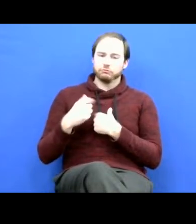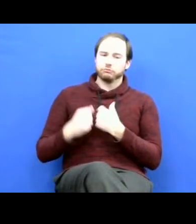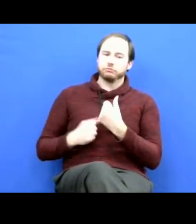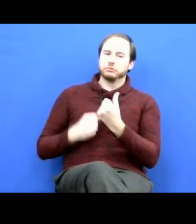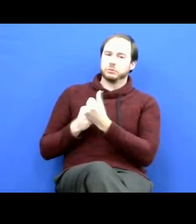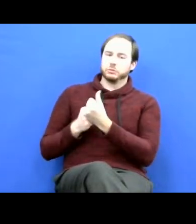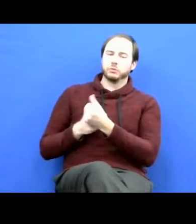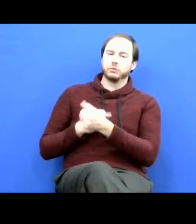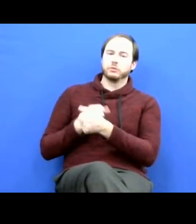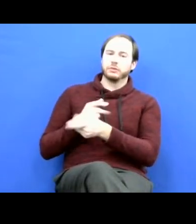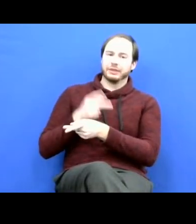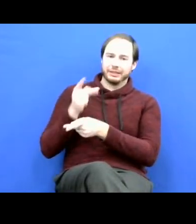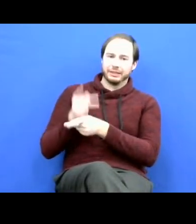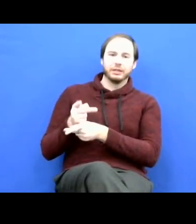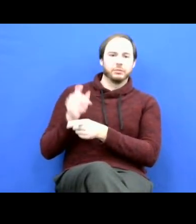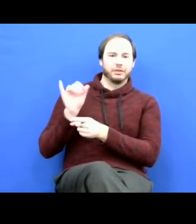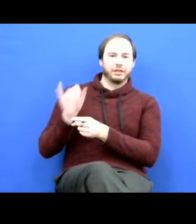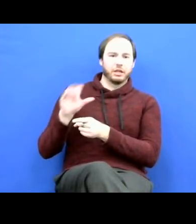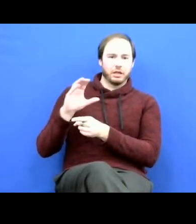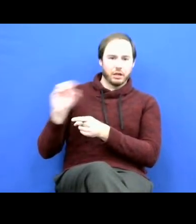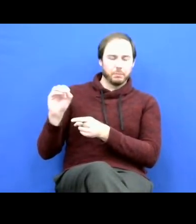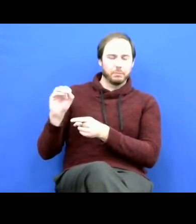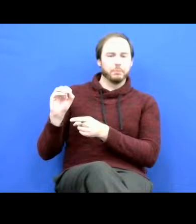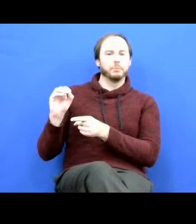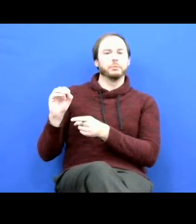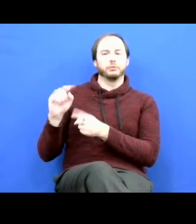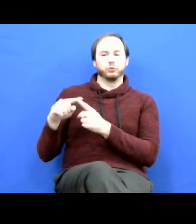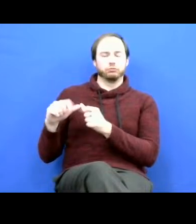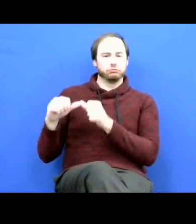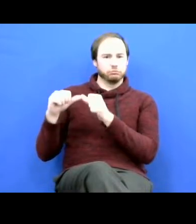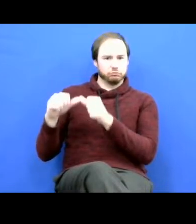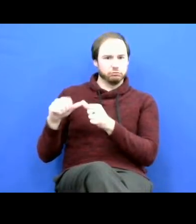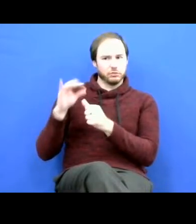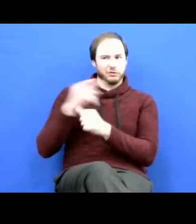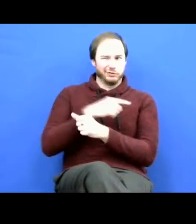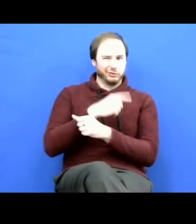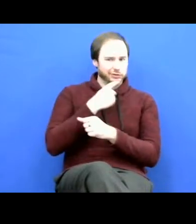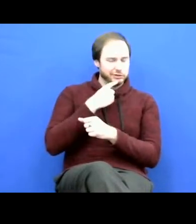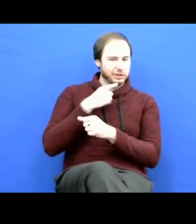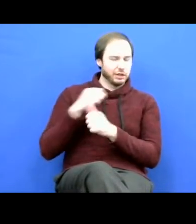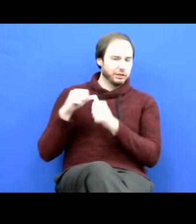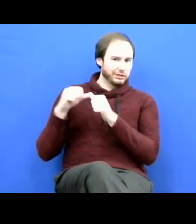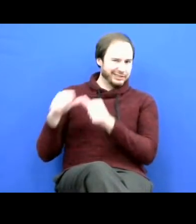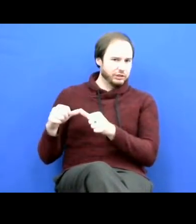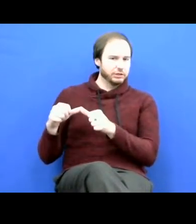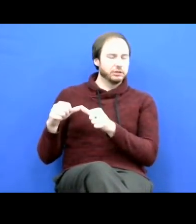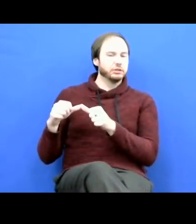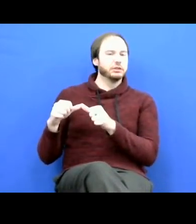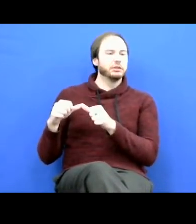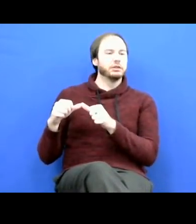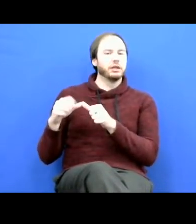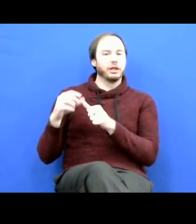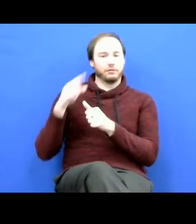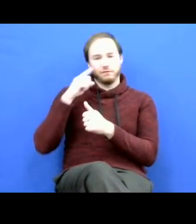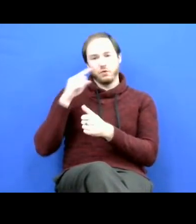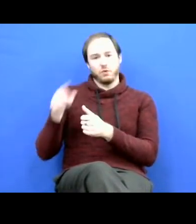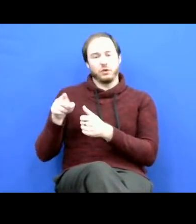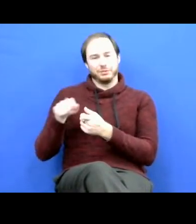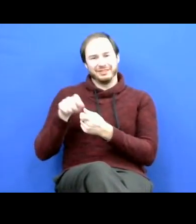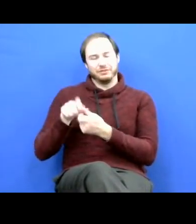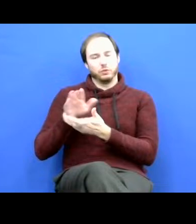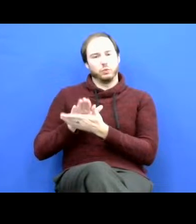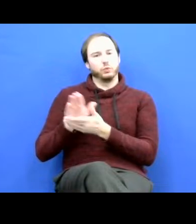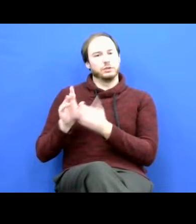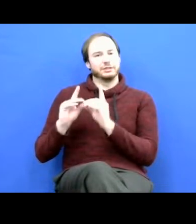stay with this particular company and continue to because of what you said, and particularly with the school district, because it